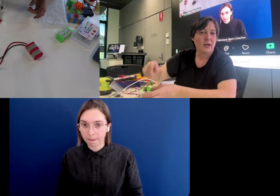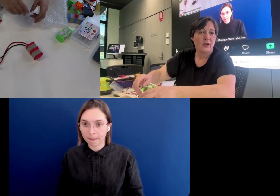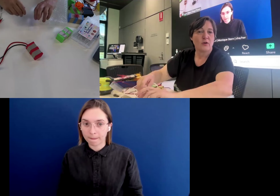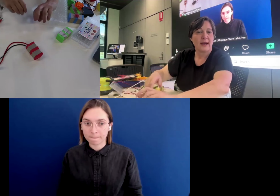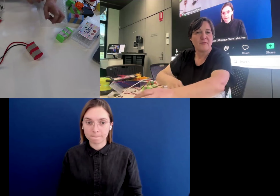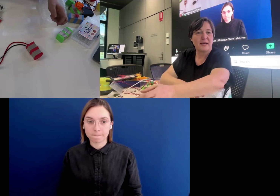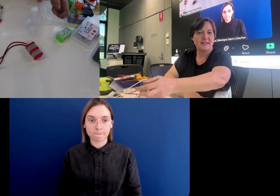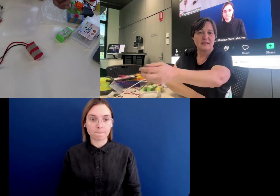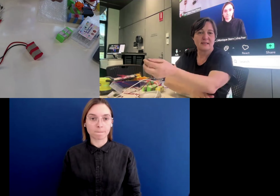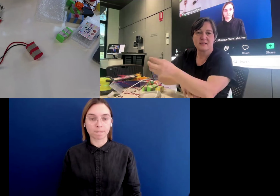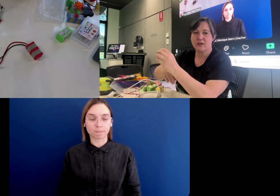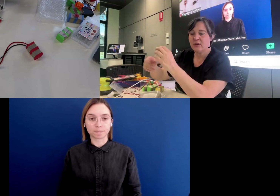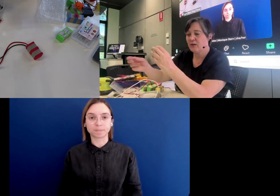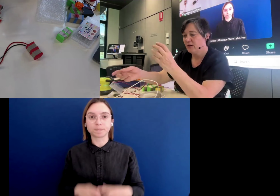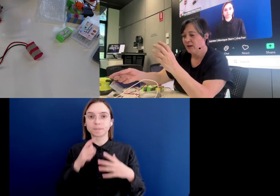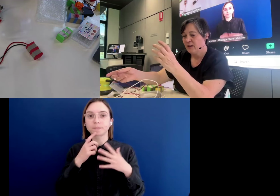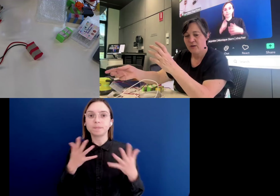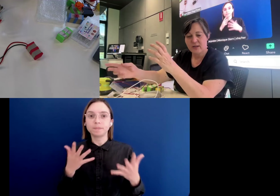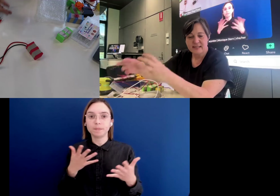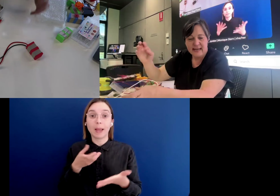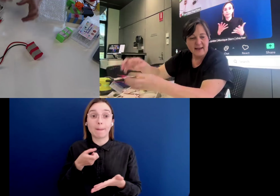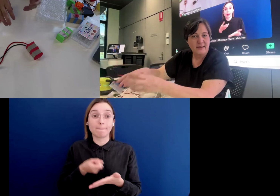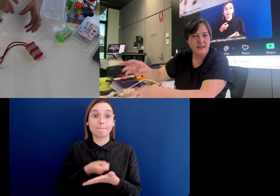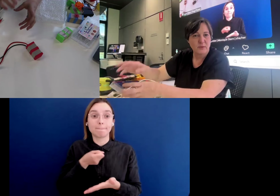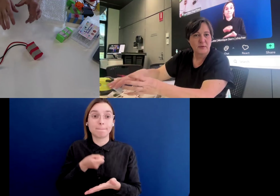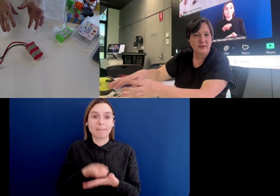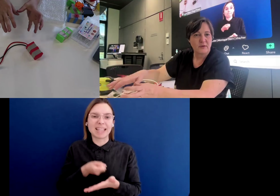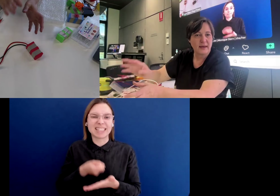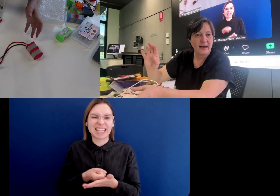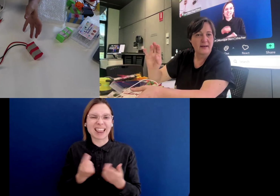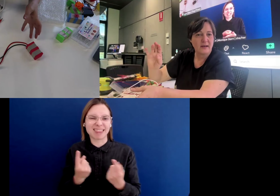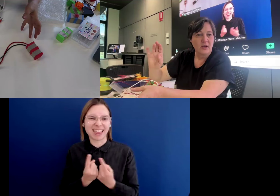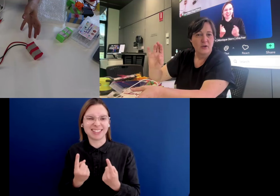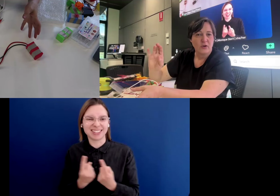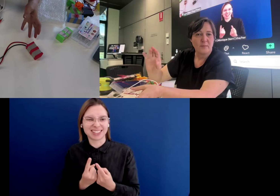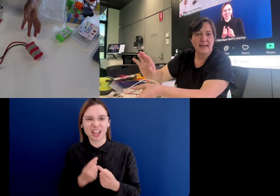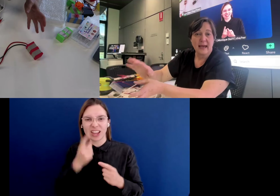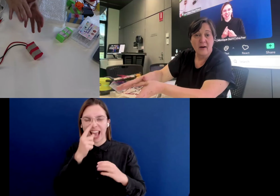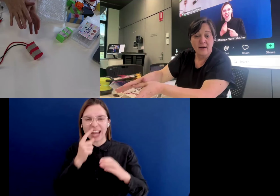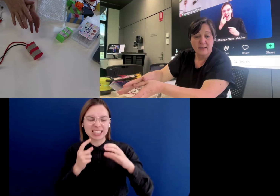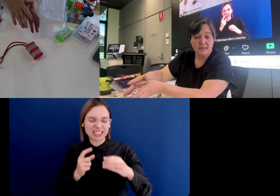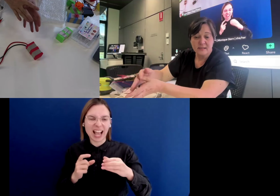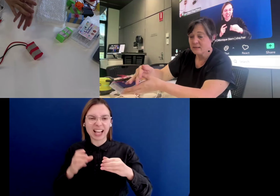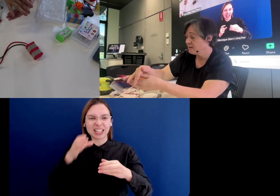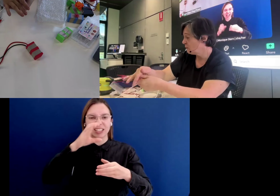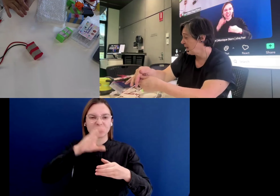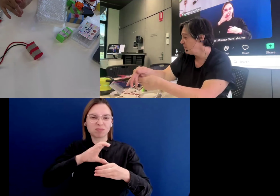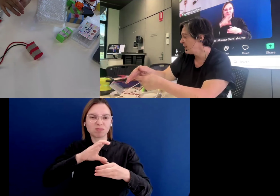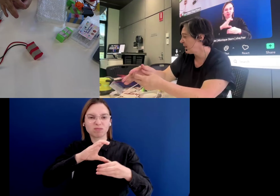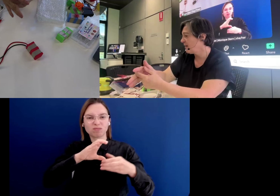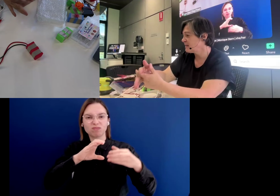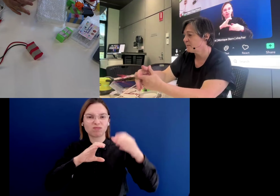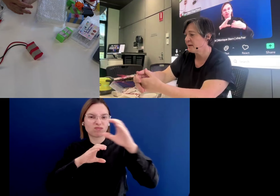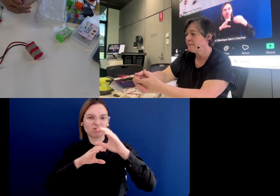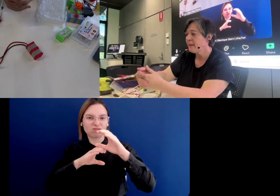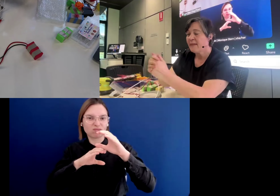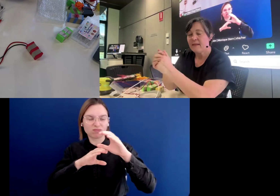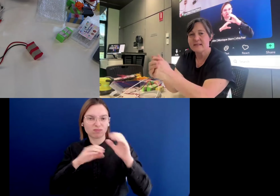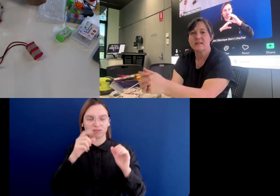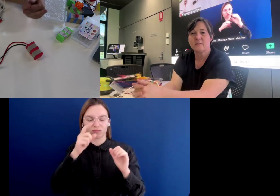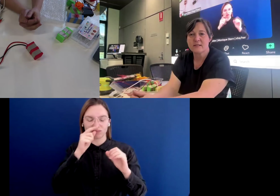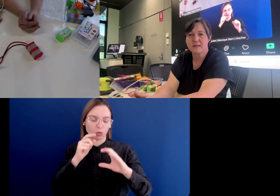So creative basics. So you can stack things. We went through that. You can make characters. We haven't made a character,